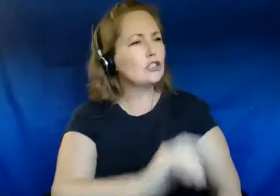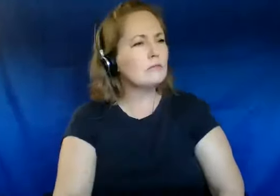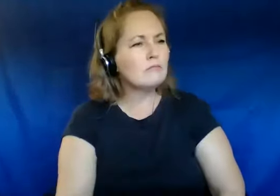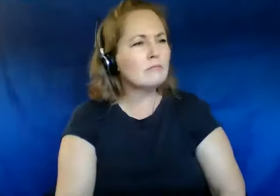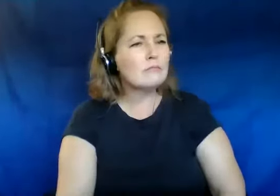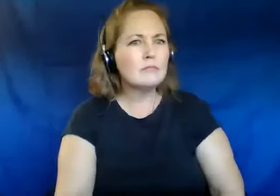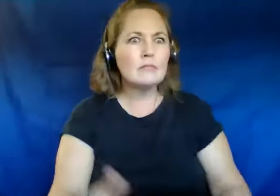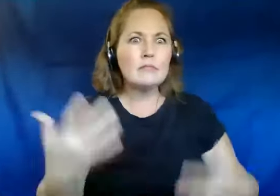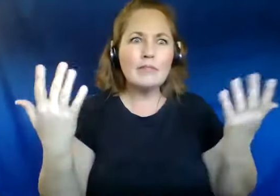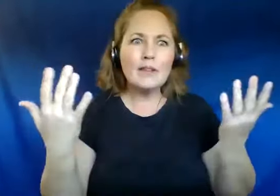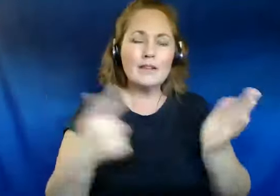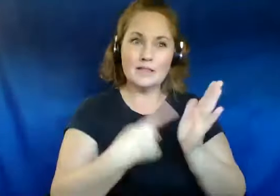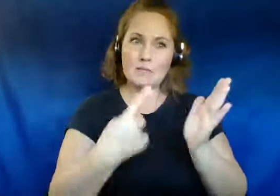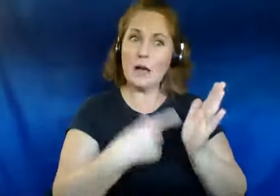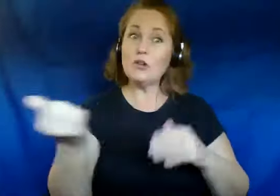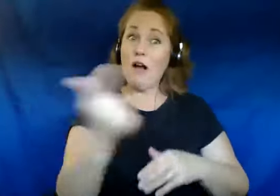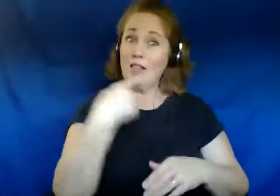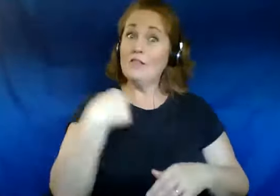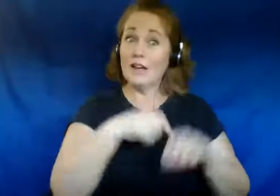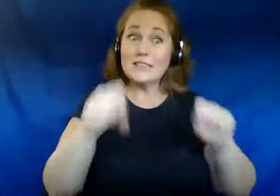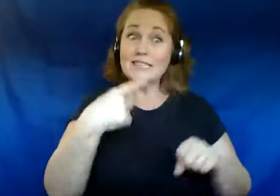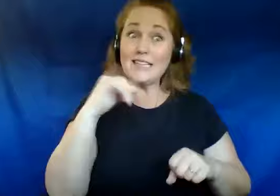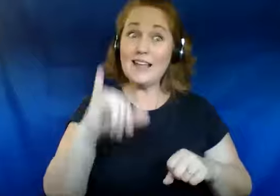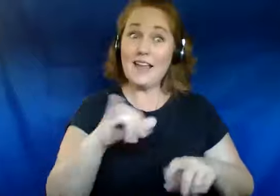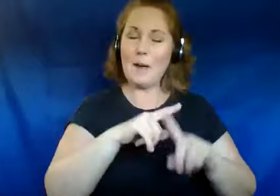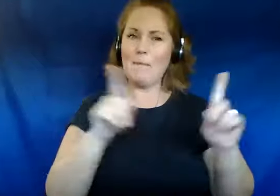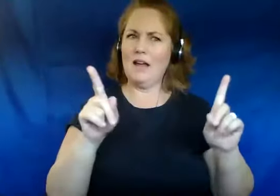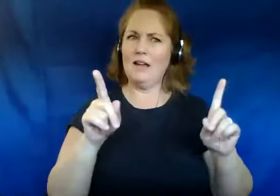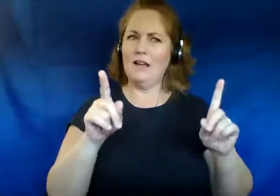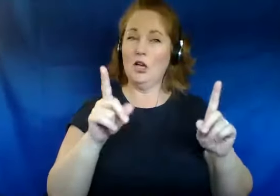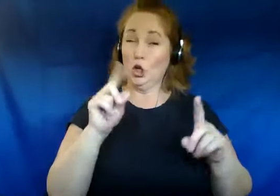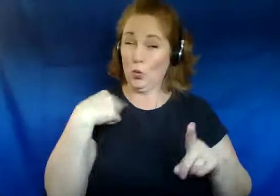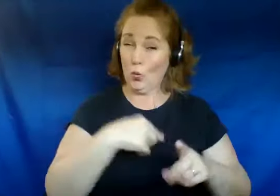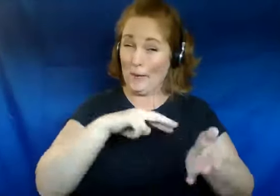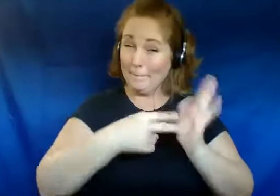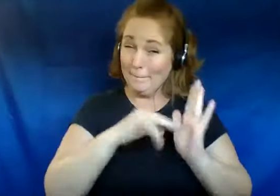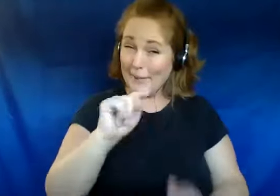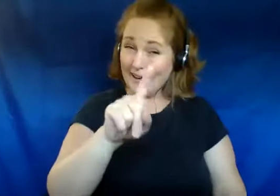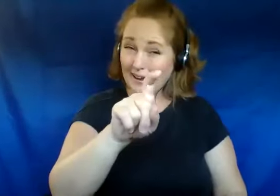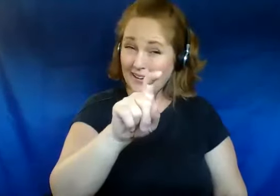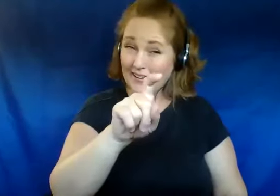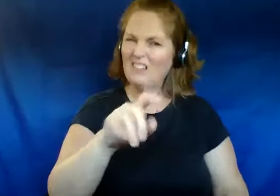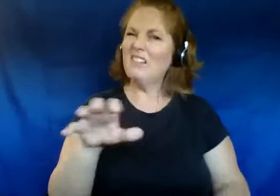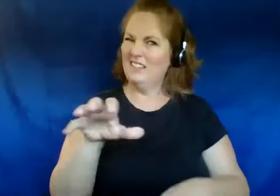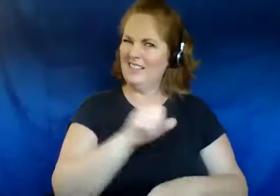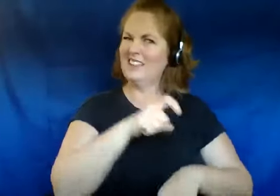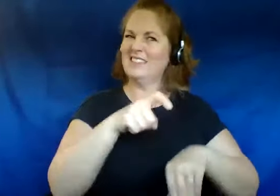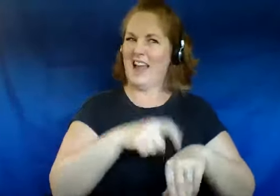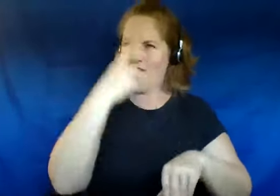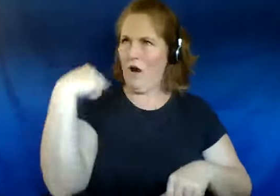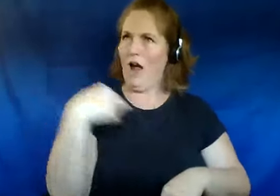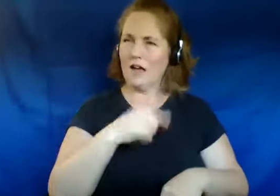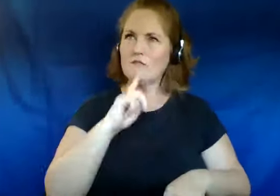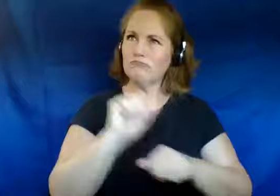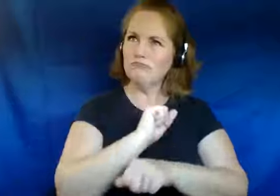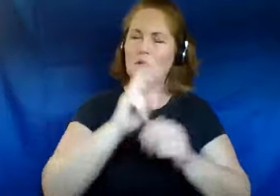all of us can say that, but it takes a while before we mean it. God bless you, that you are going to